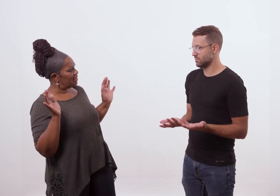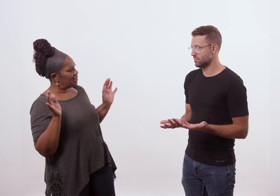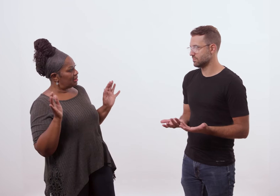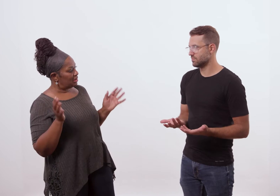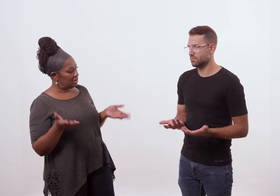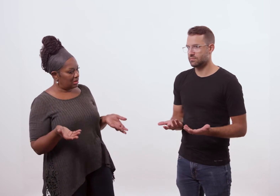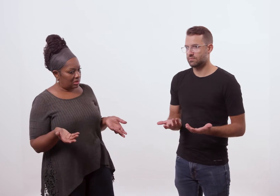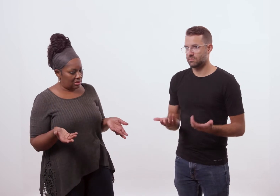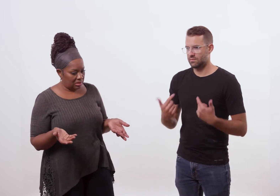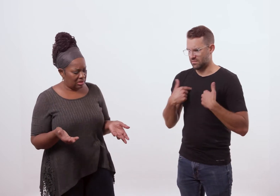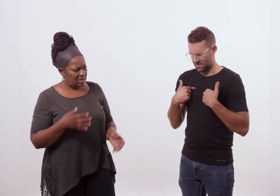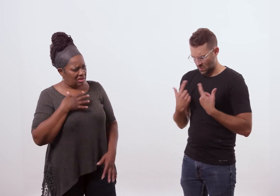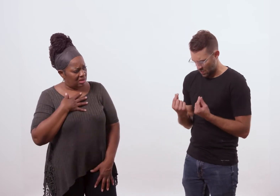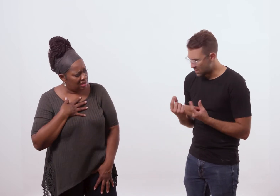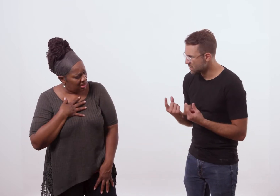What am I